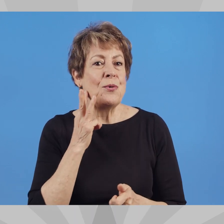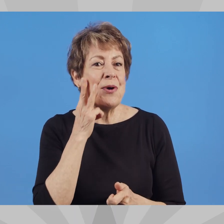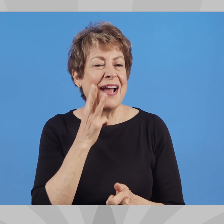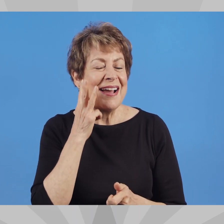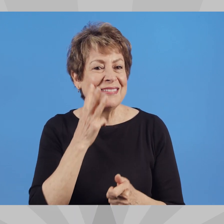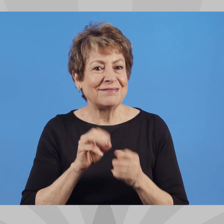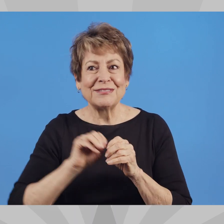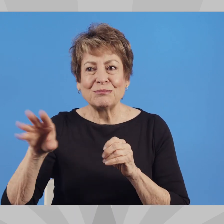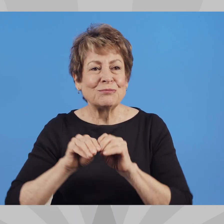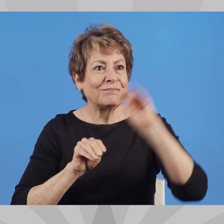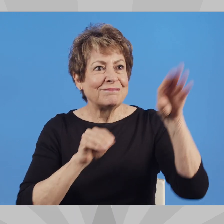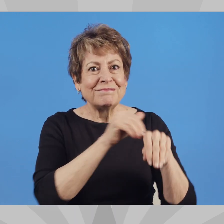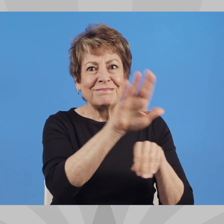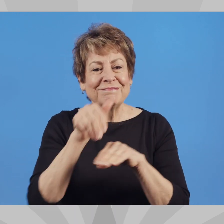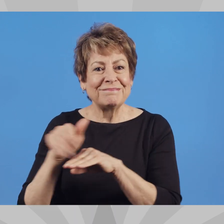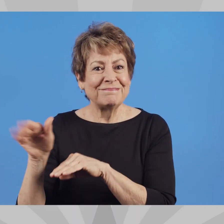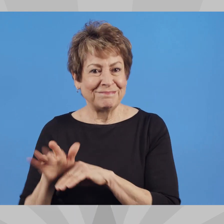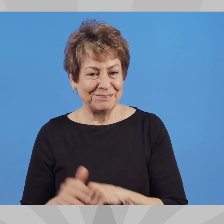distributorship.